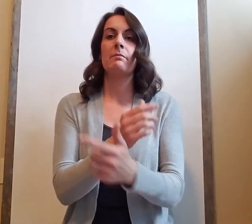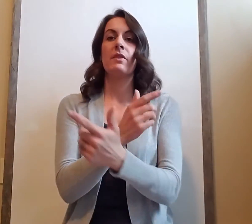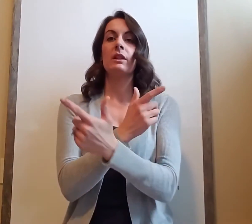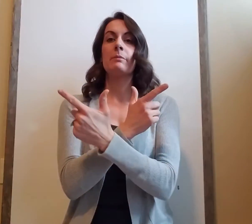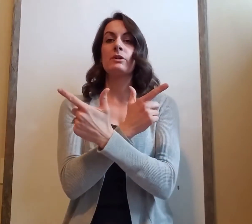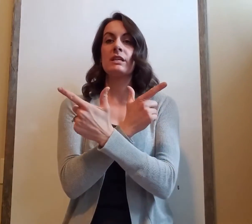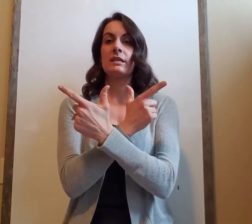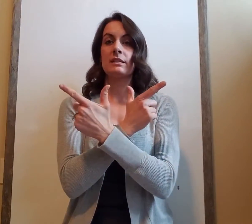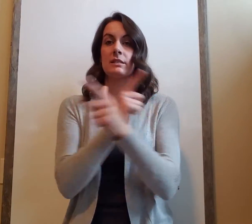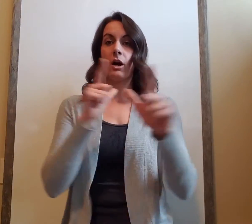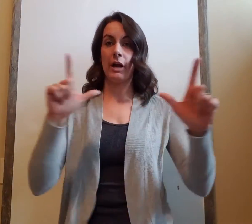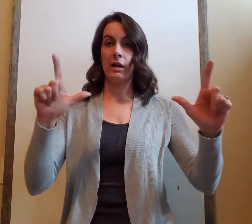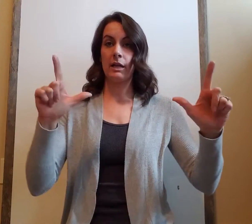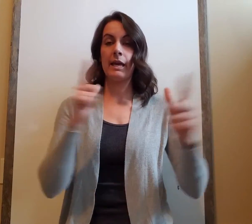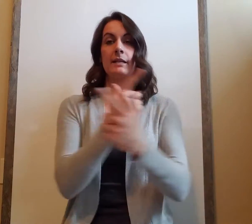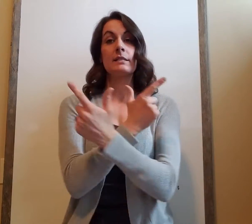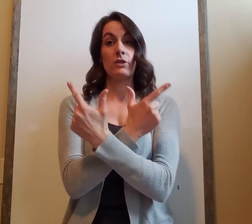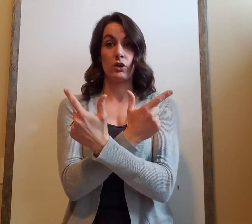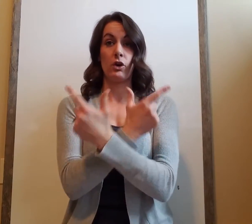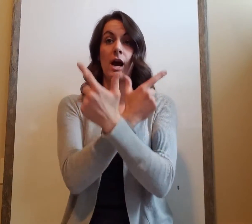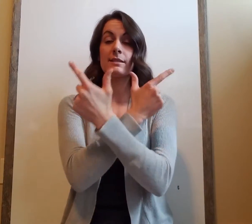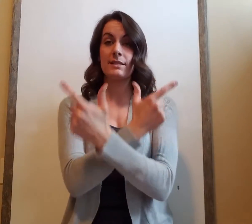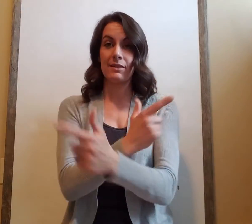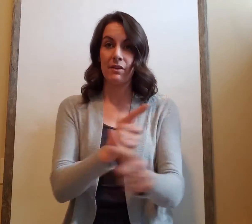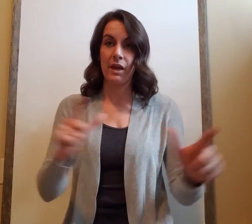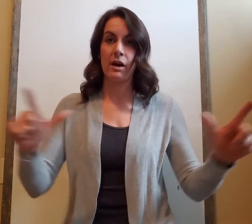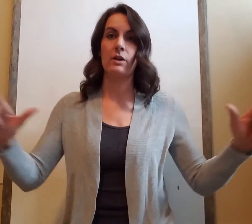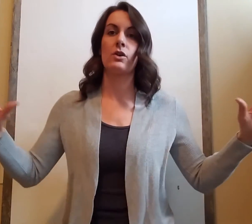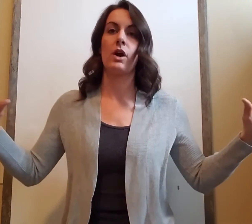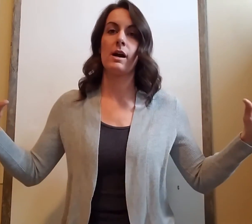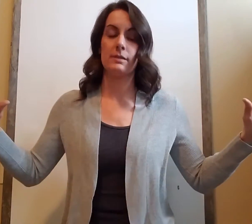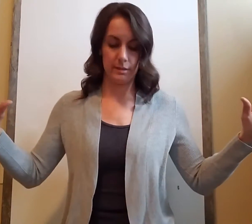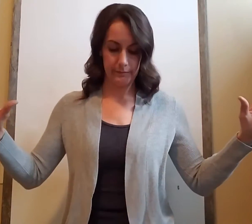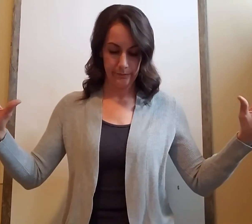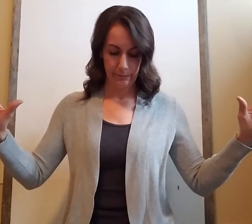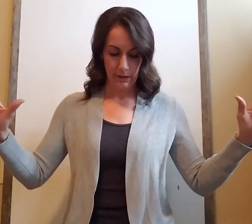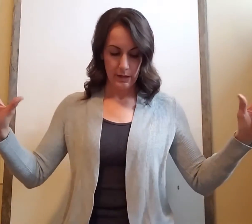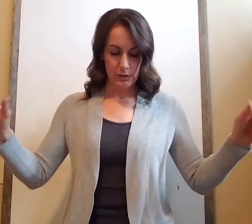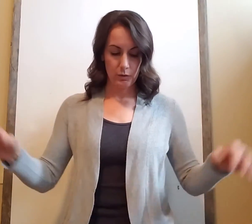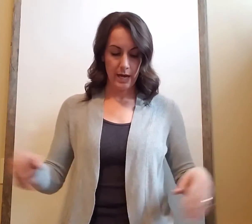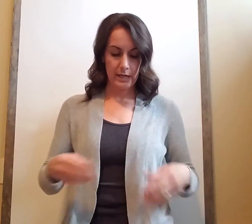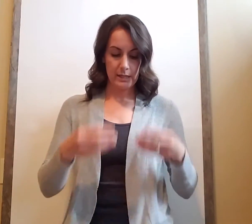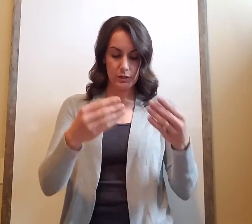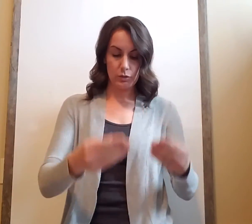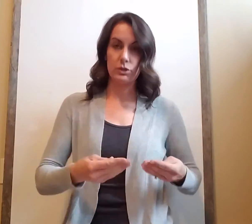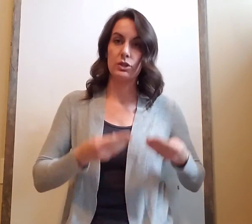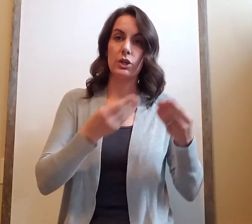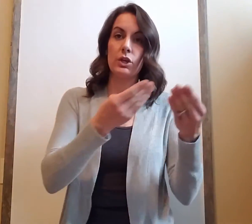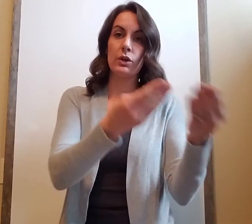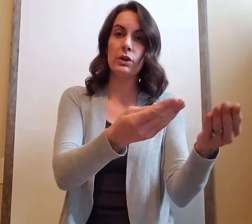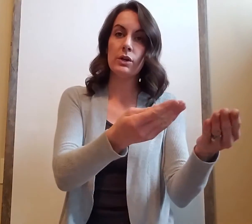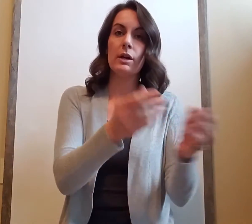the liberty is our L hands, and they're crossed, and then they uncross. So that is to secure